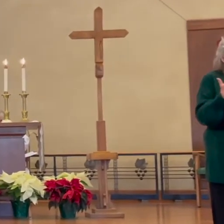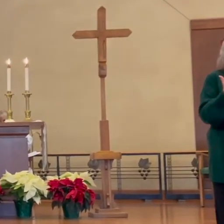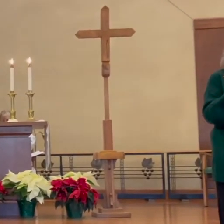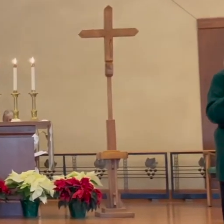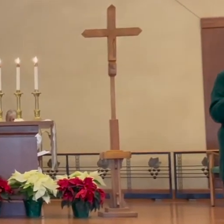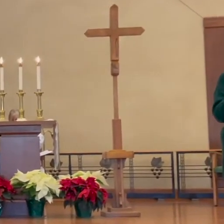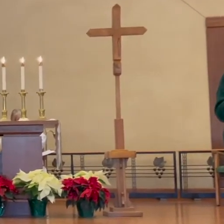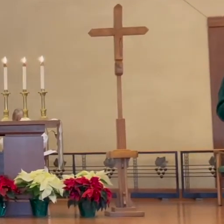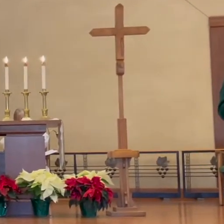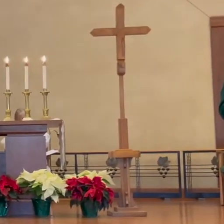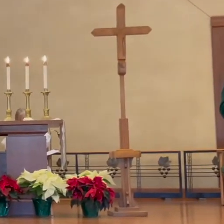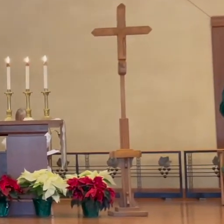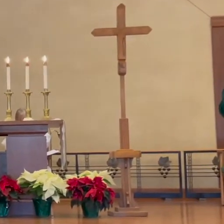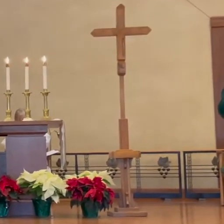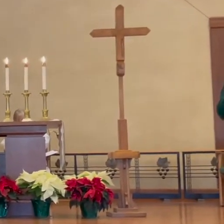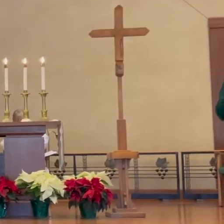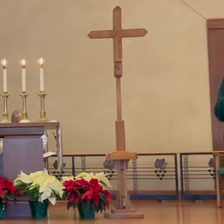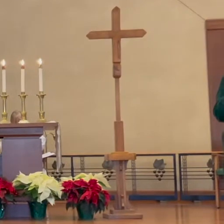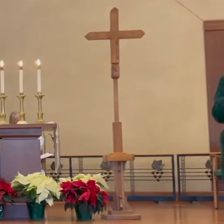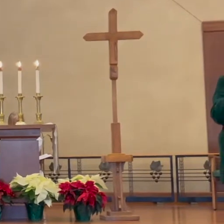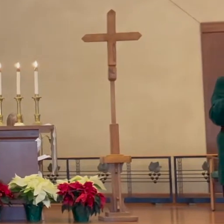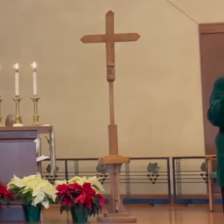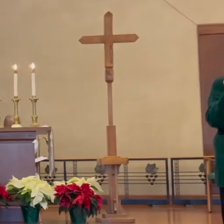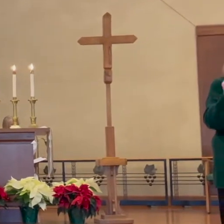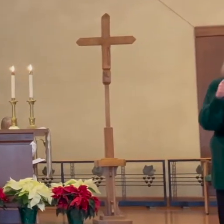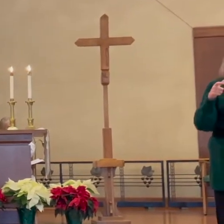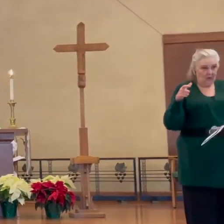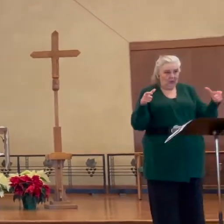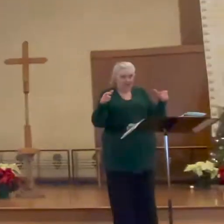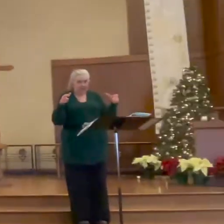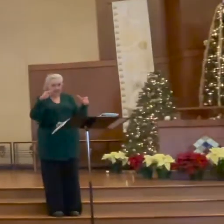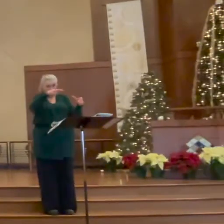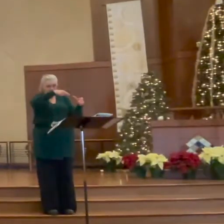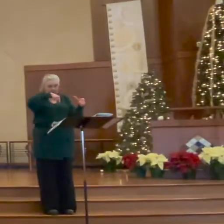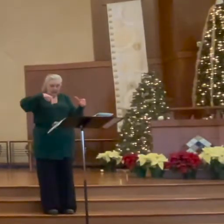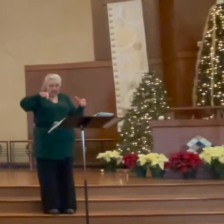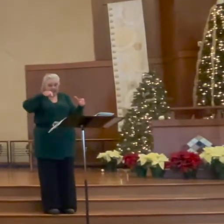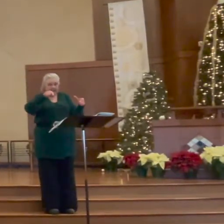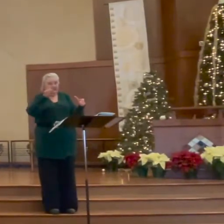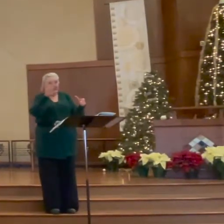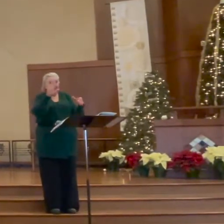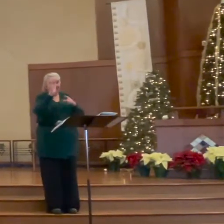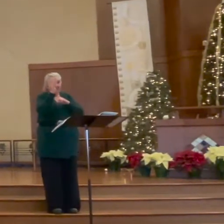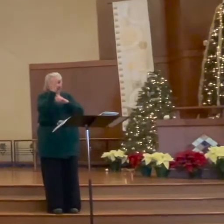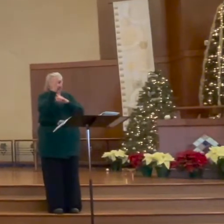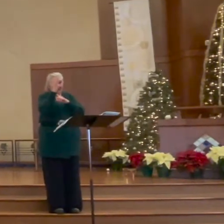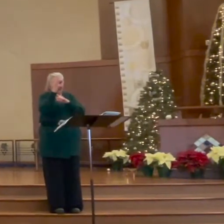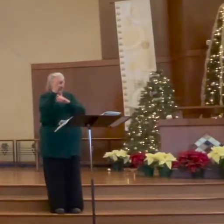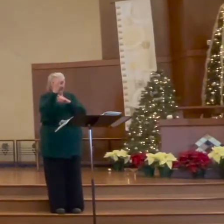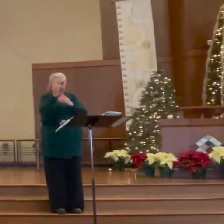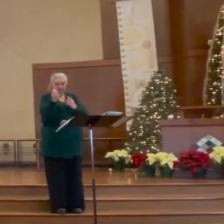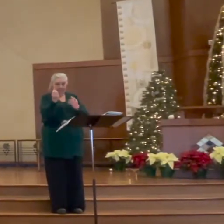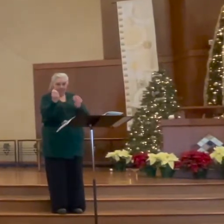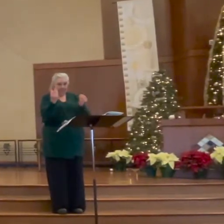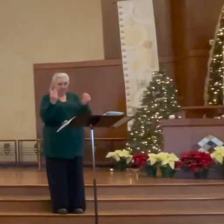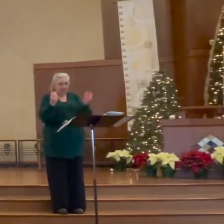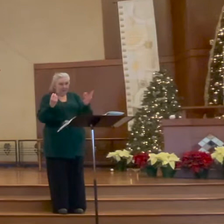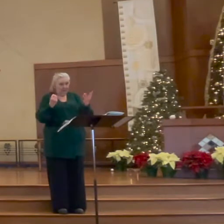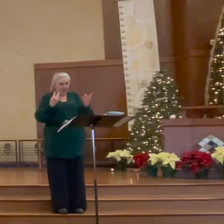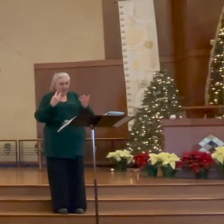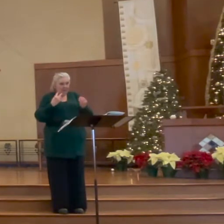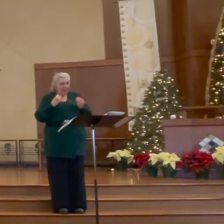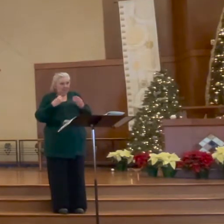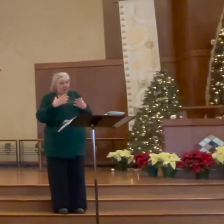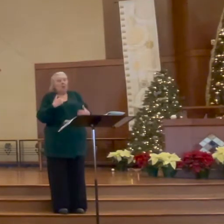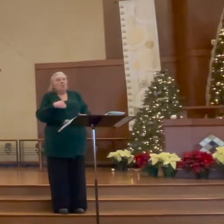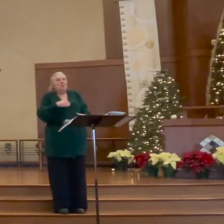the Advent wreath. Here we are, all five candles lit. We've been waiting for weeks, it seems